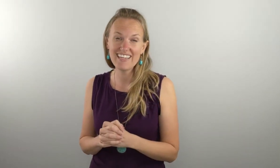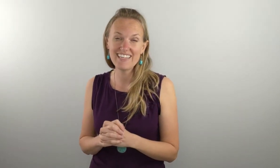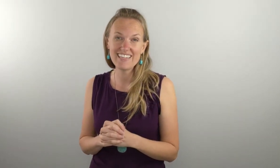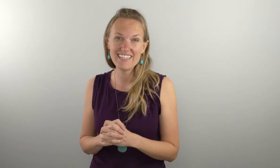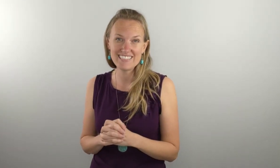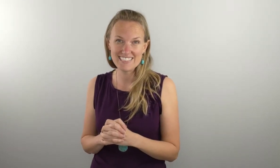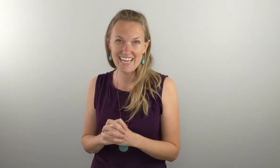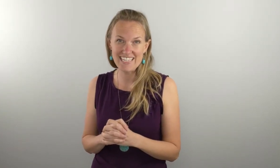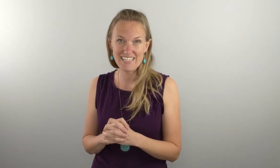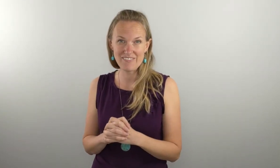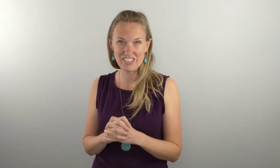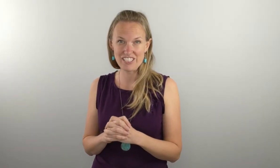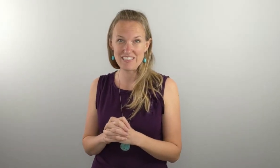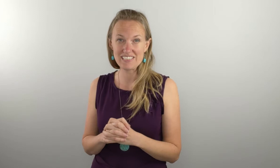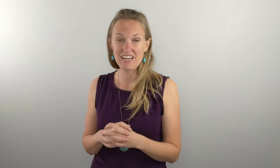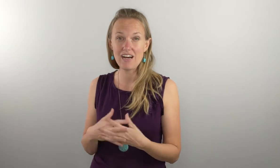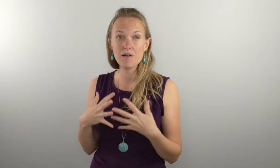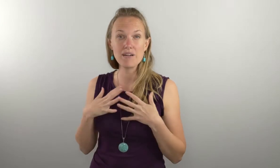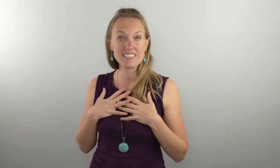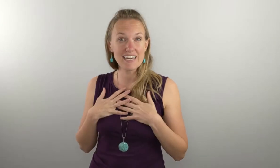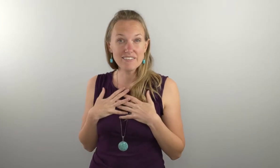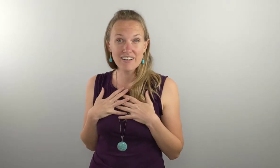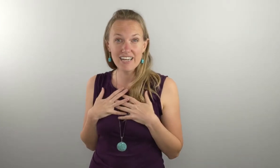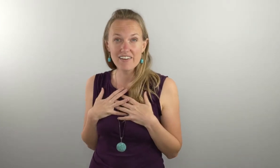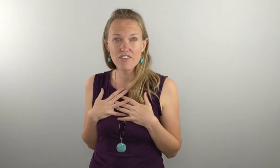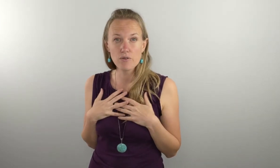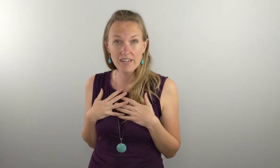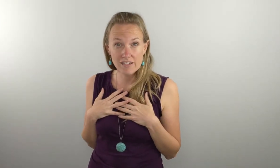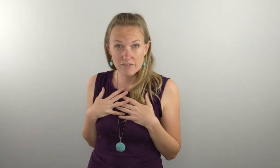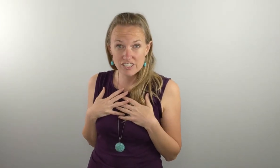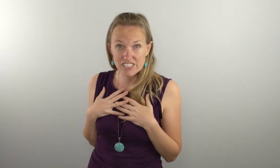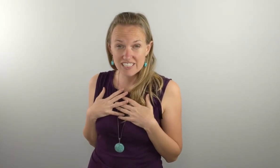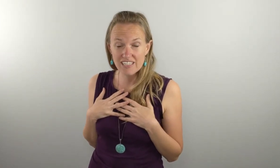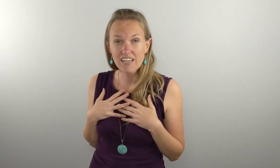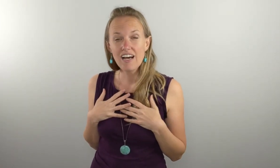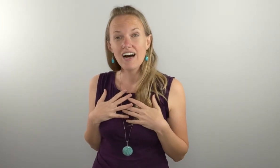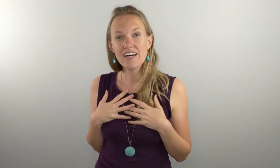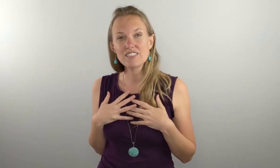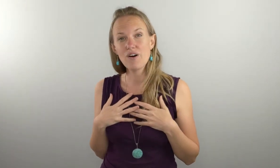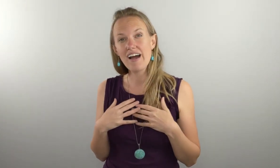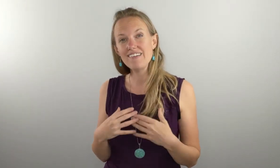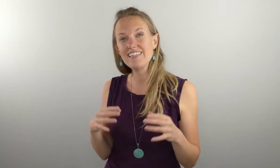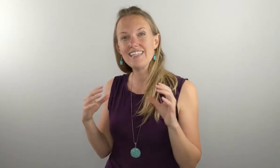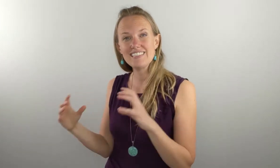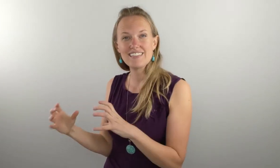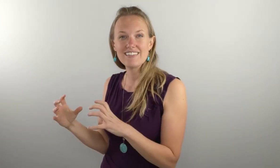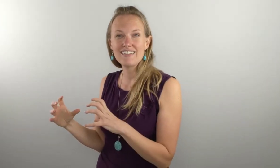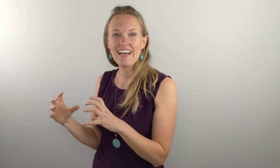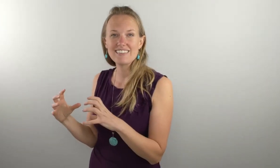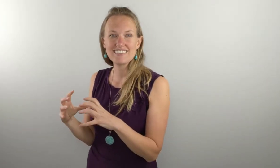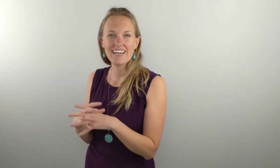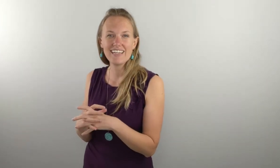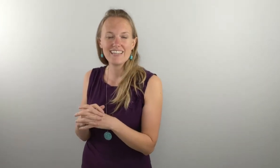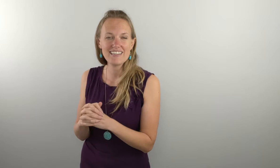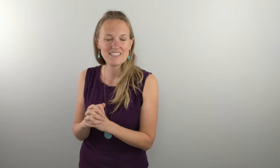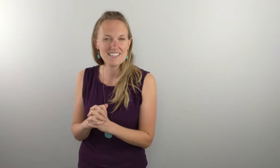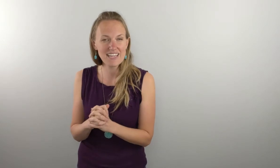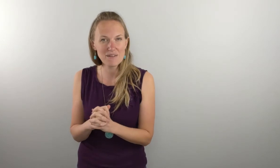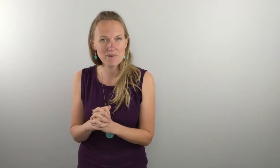the extended version of the song. Myself, I have the radio version. So I only need to learn how to sign the second part of